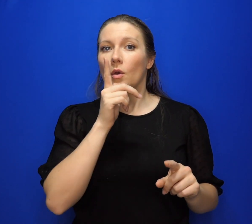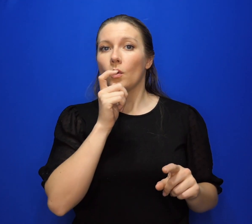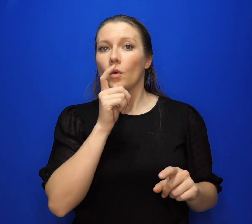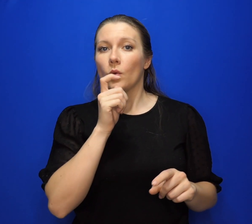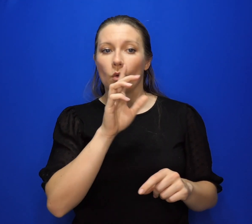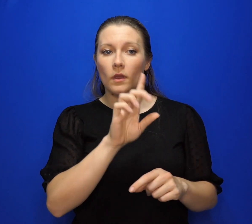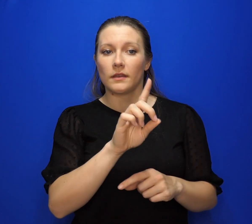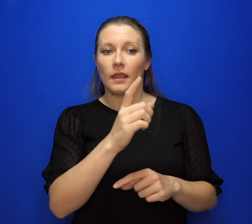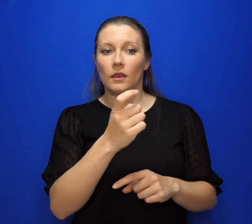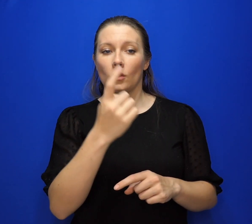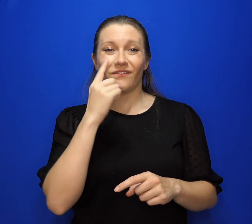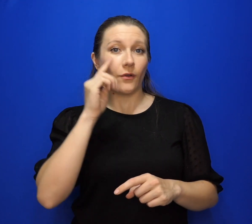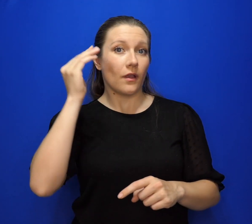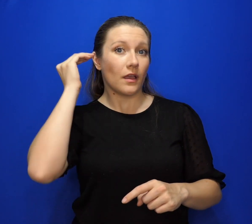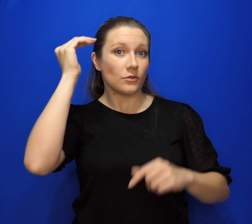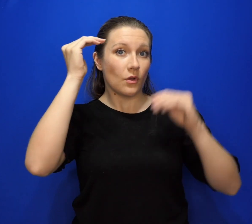as adults, even young adults,